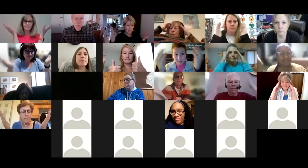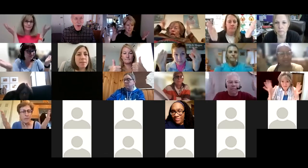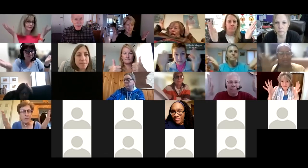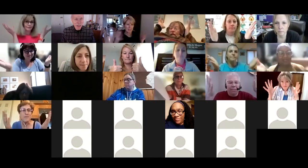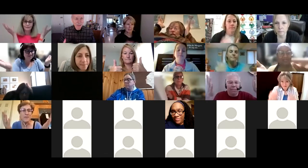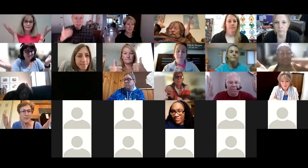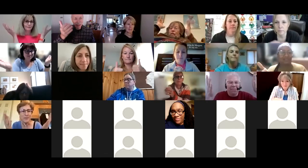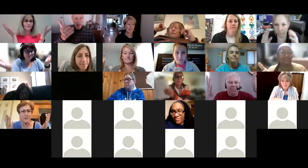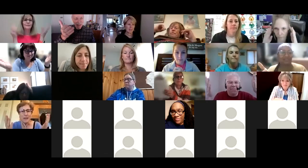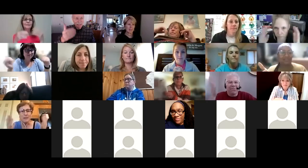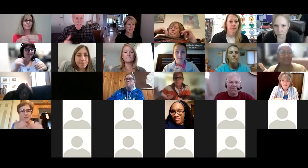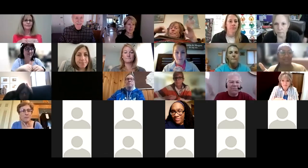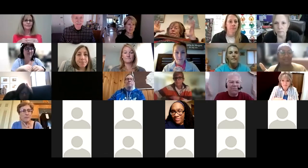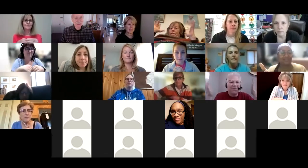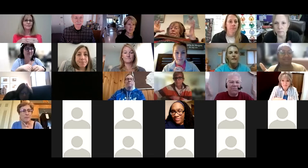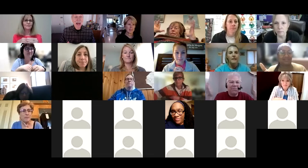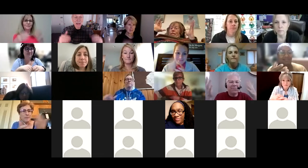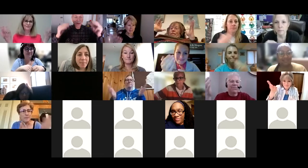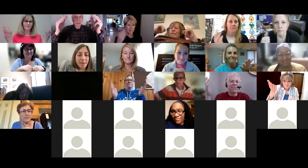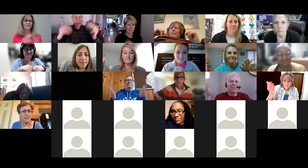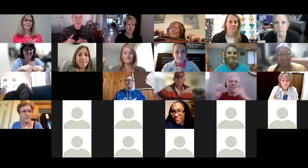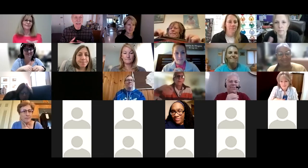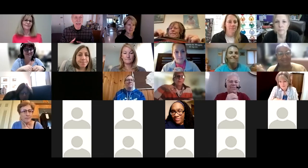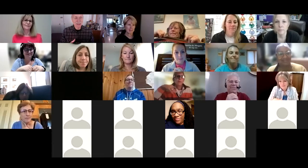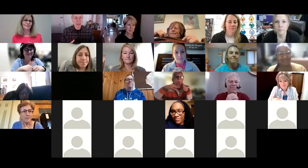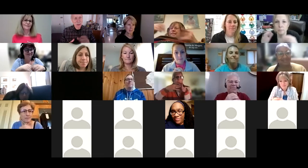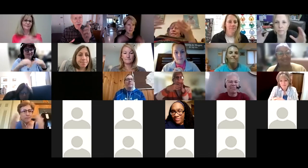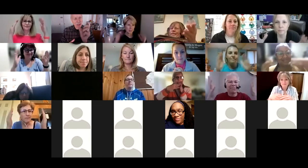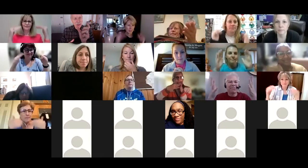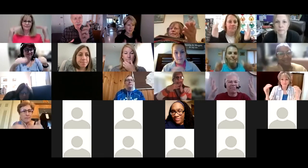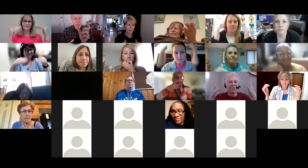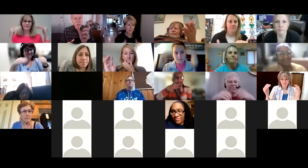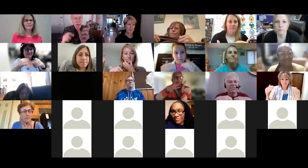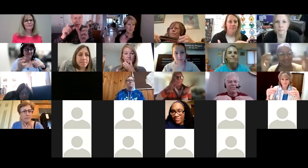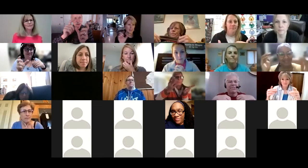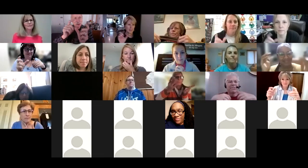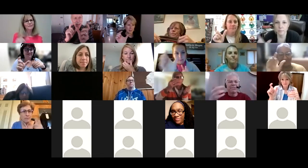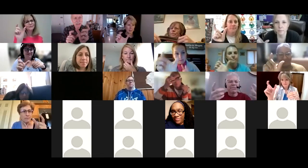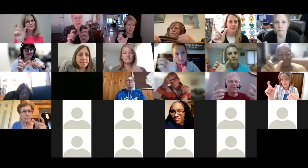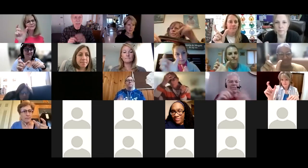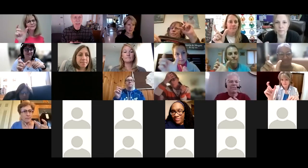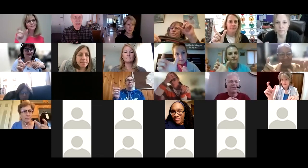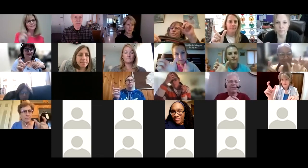Oh yeah, here it is. I don't know what to say next. Well, look at your dream part. Write a sentence about that.